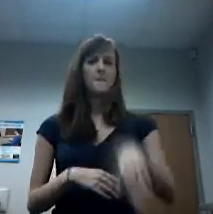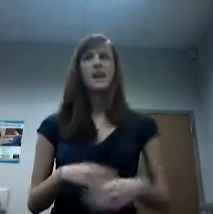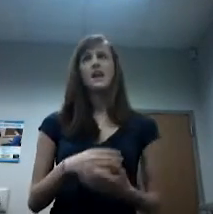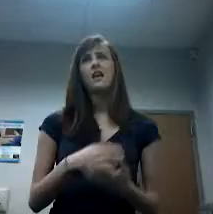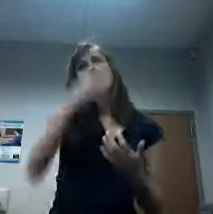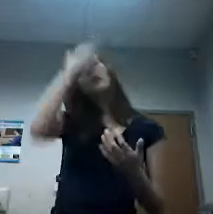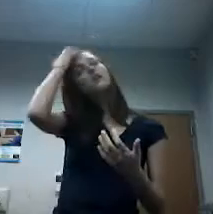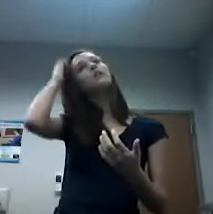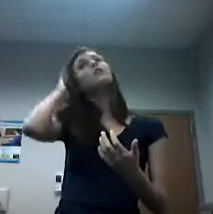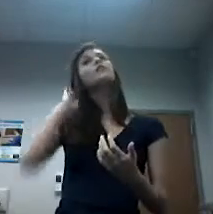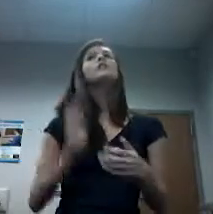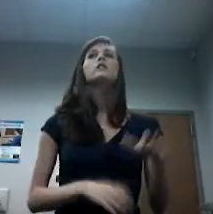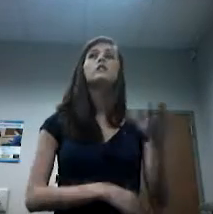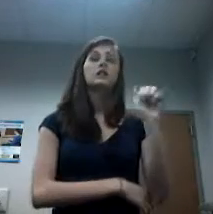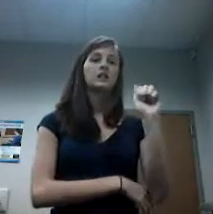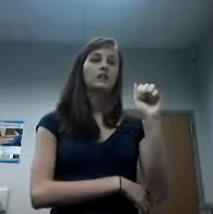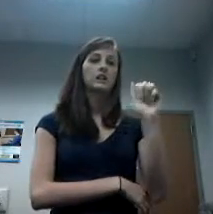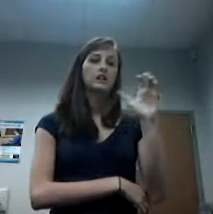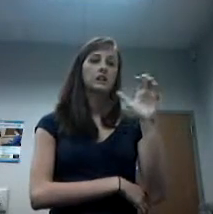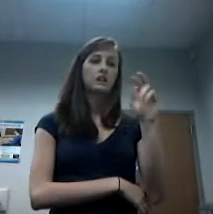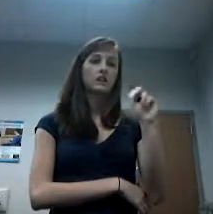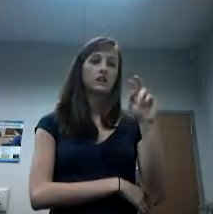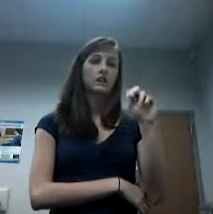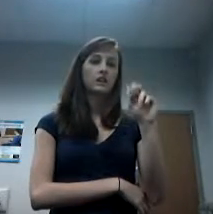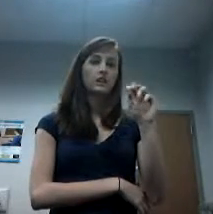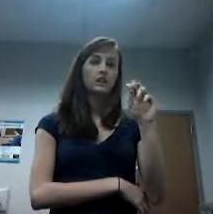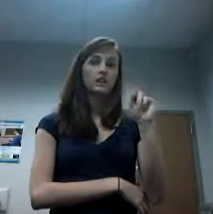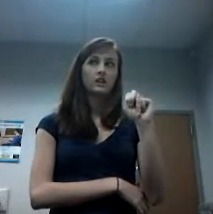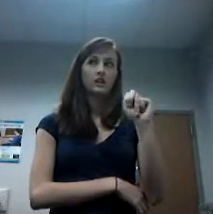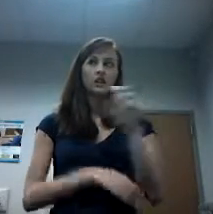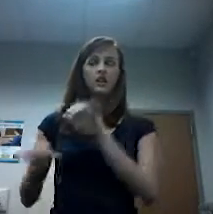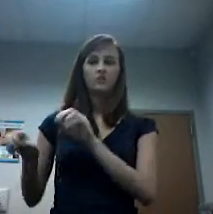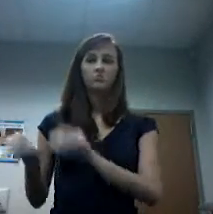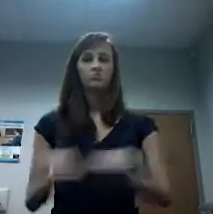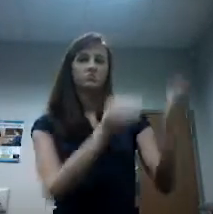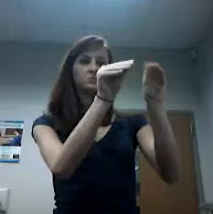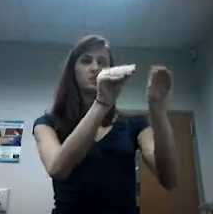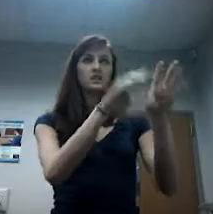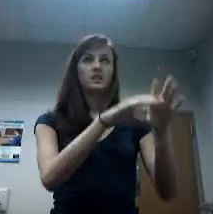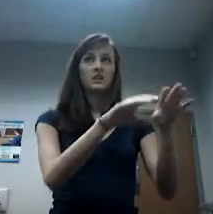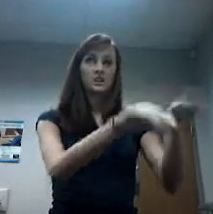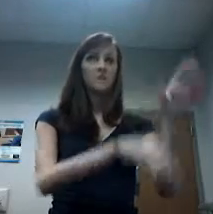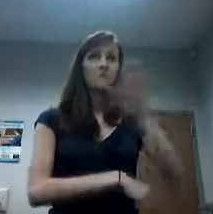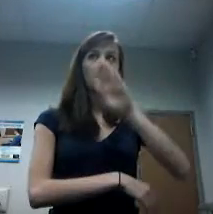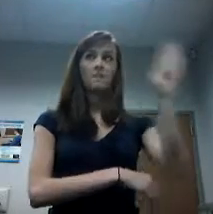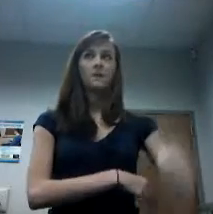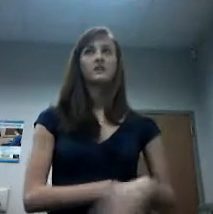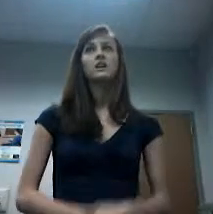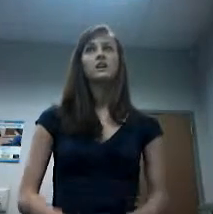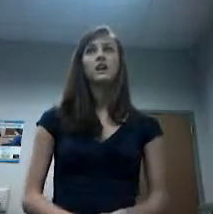those cannons down to Boston. And they set them up around the city so that, here we go, another morning when the British wake up, all